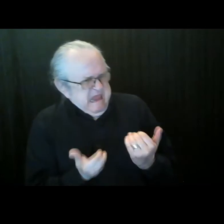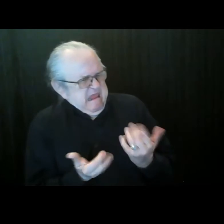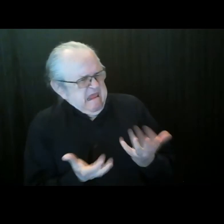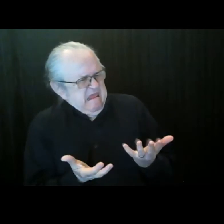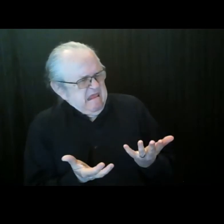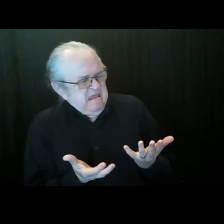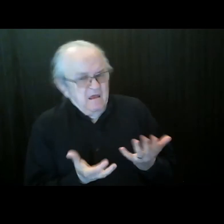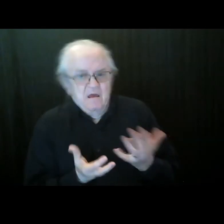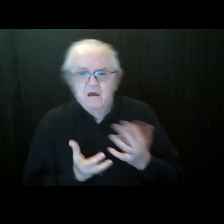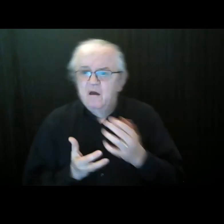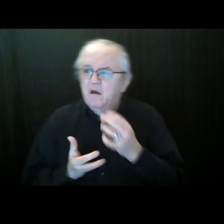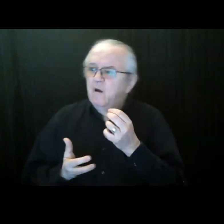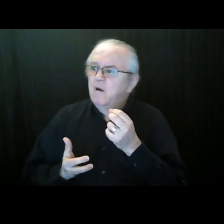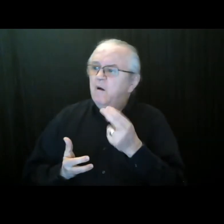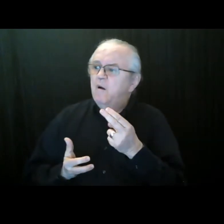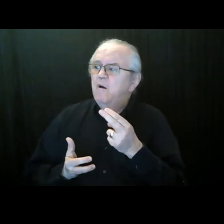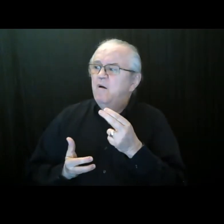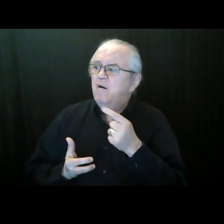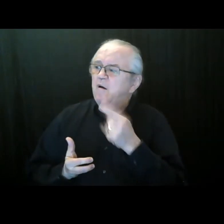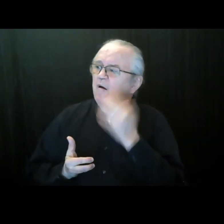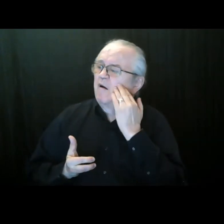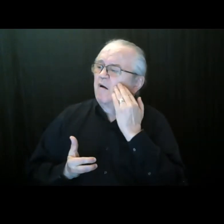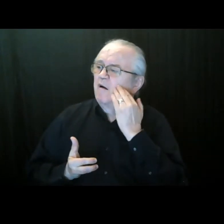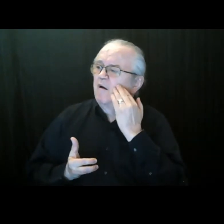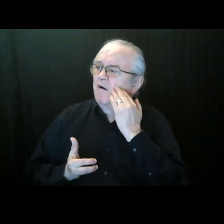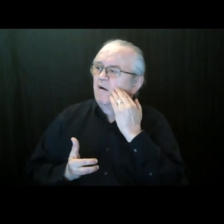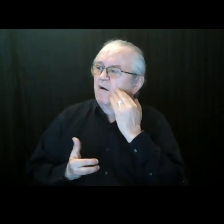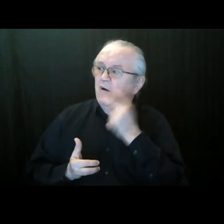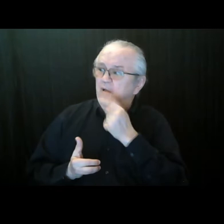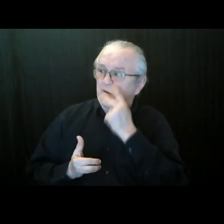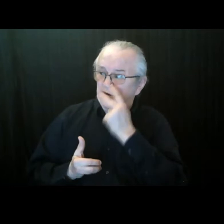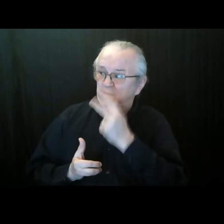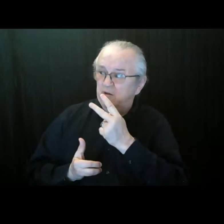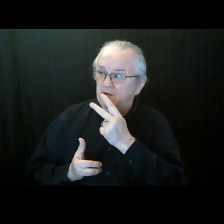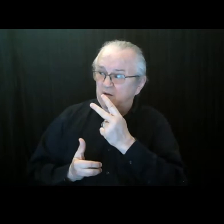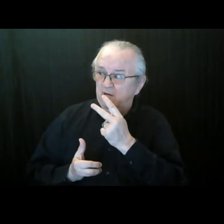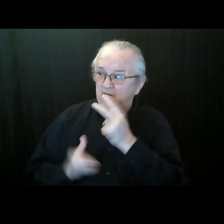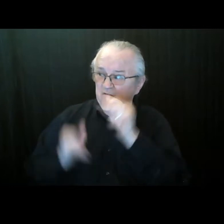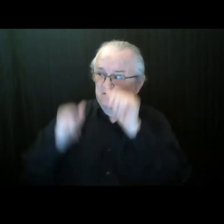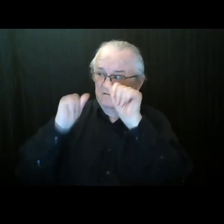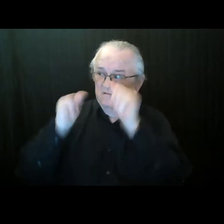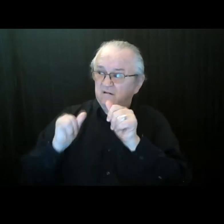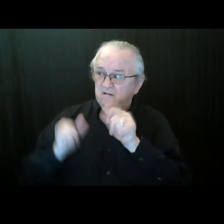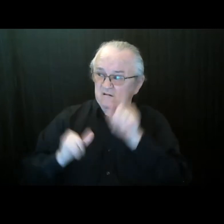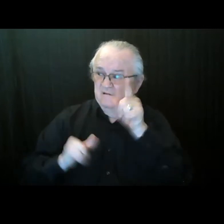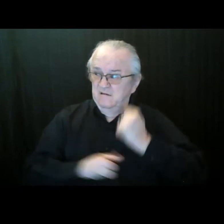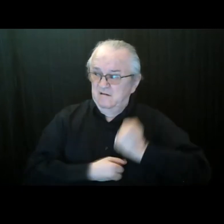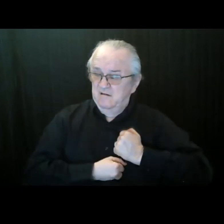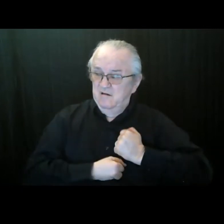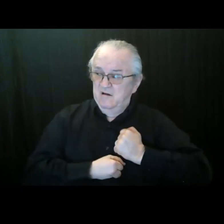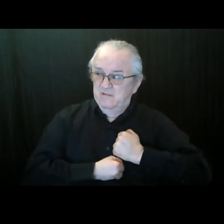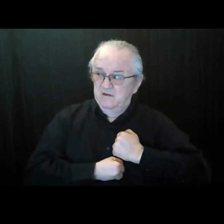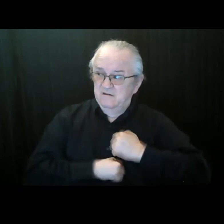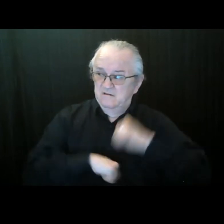sir, well, you know, you've seen those two figures on marble in the